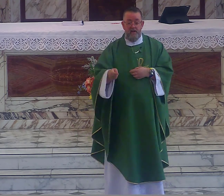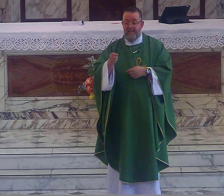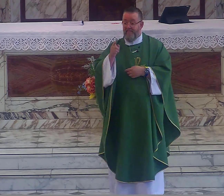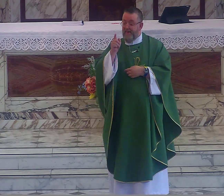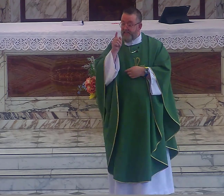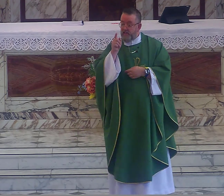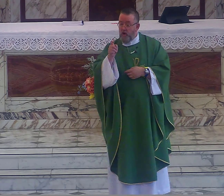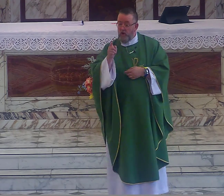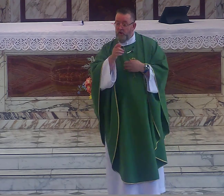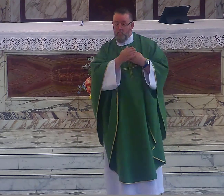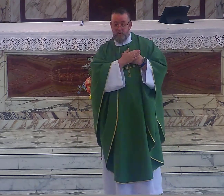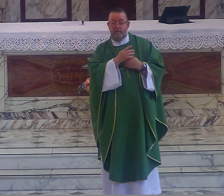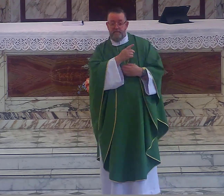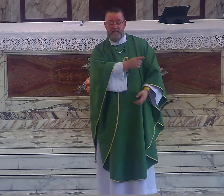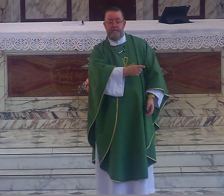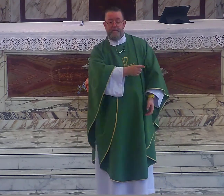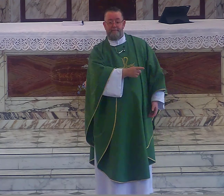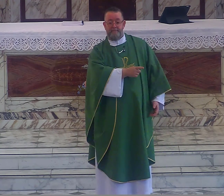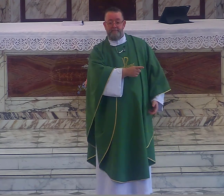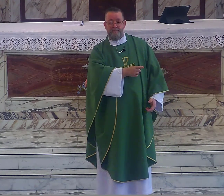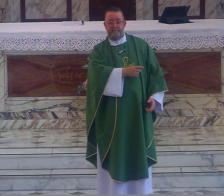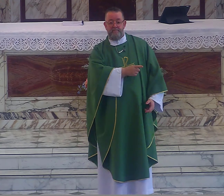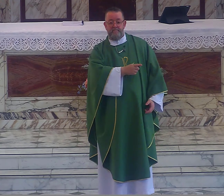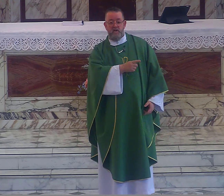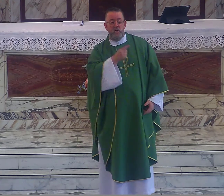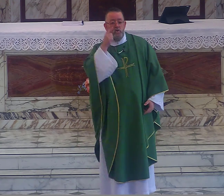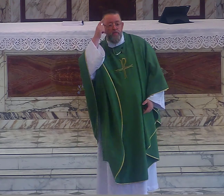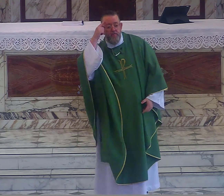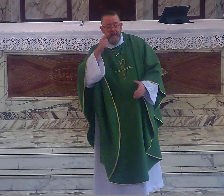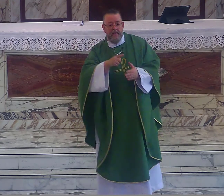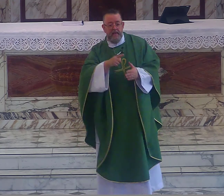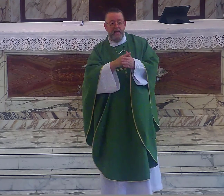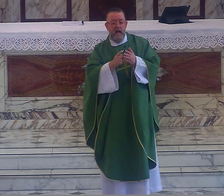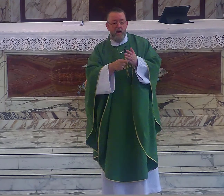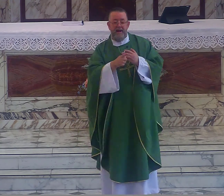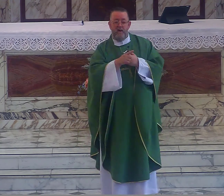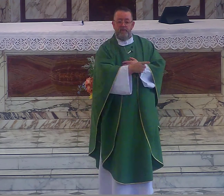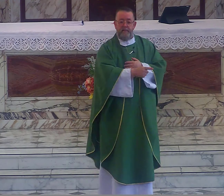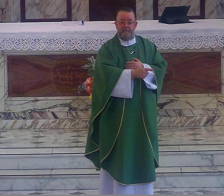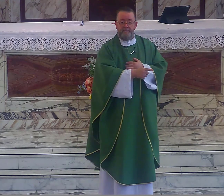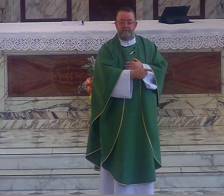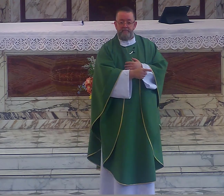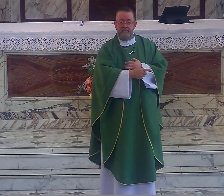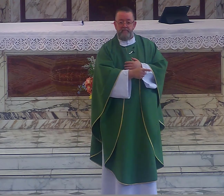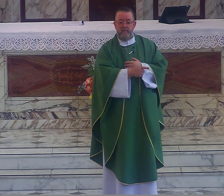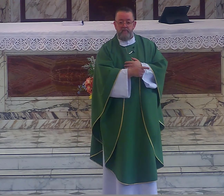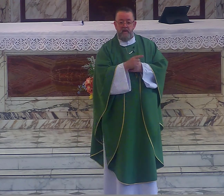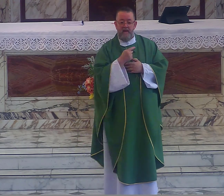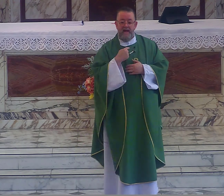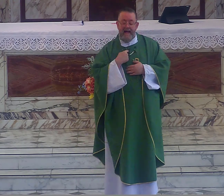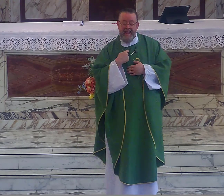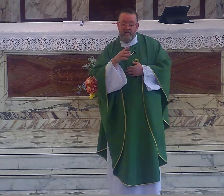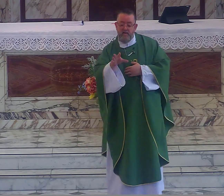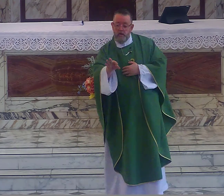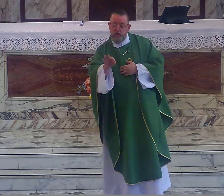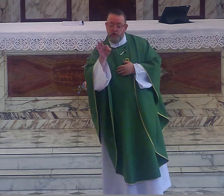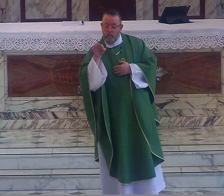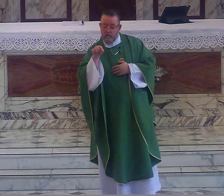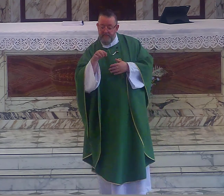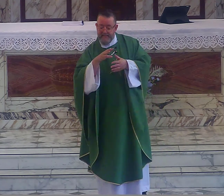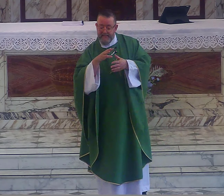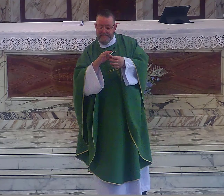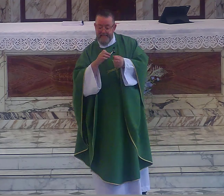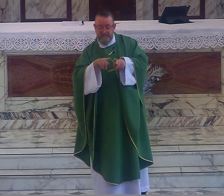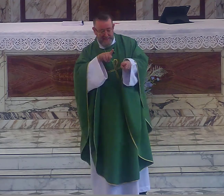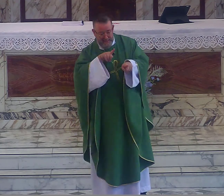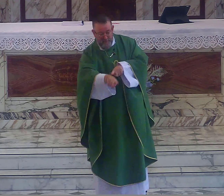person that you love them. You think about them. I have